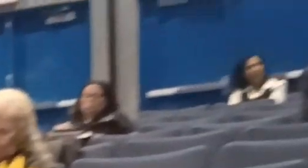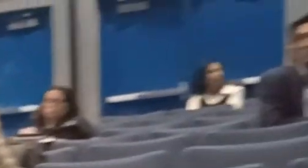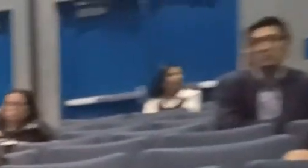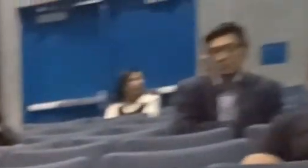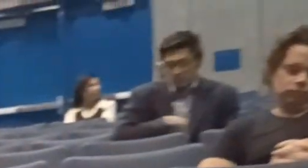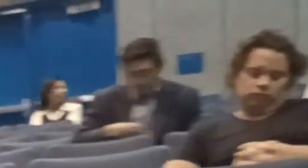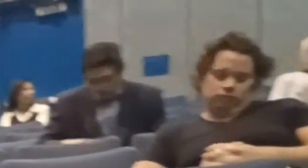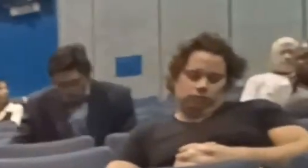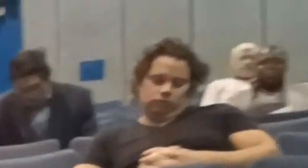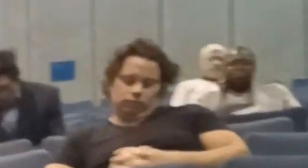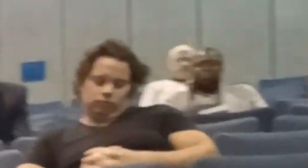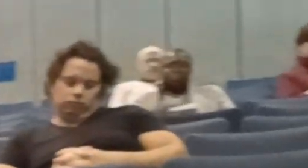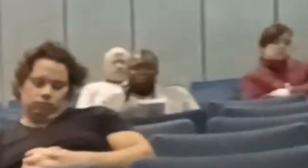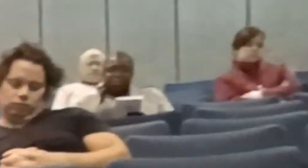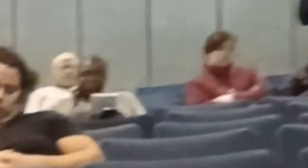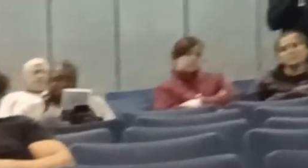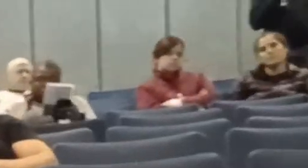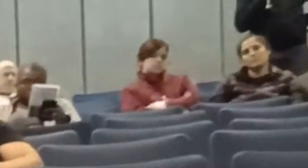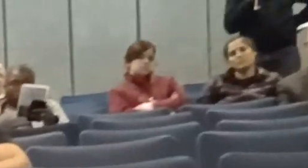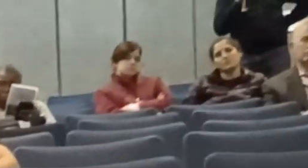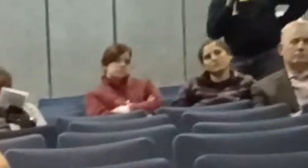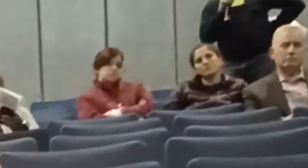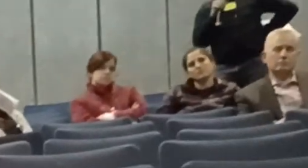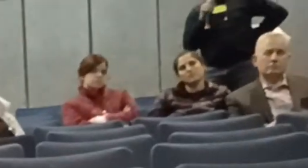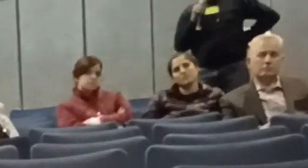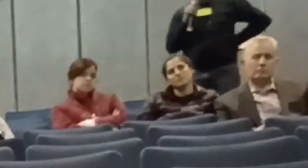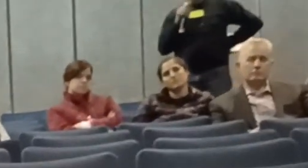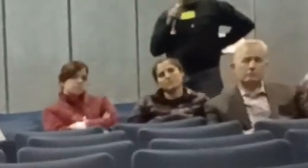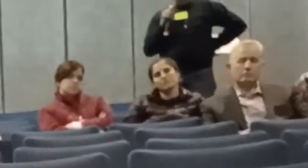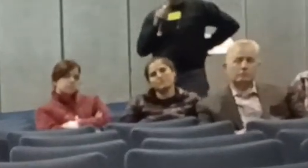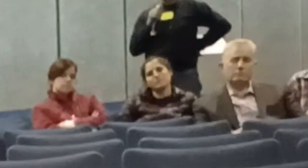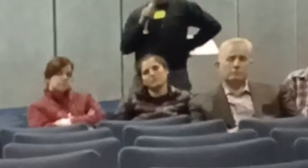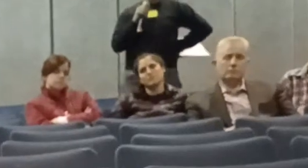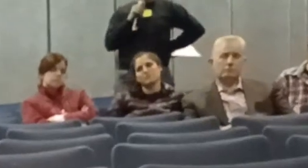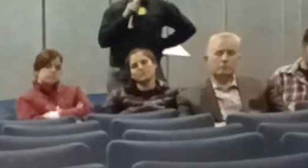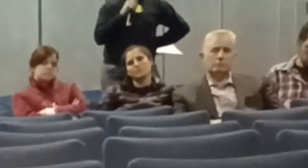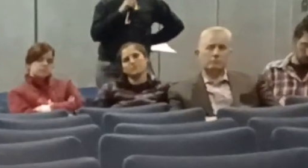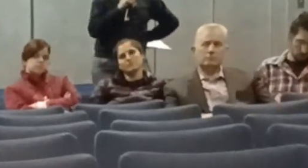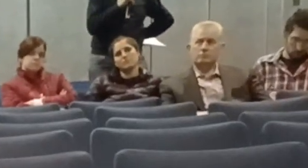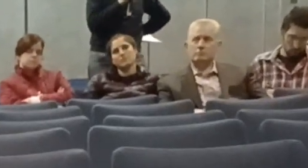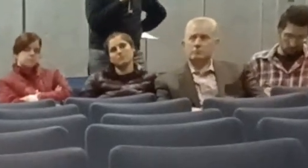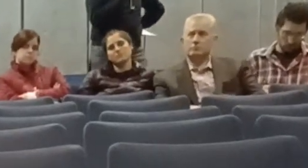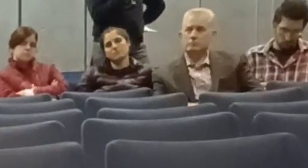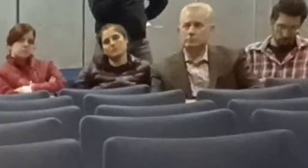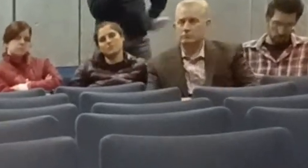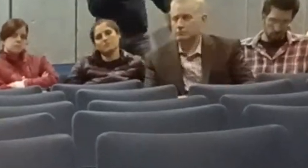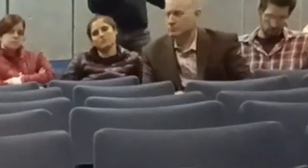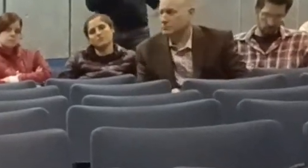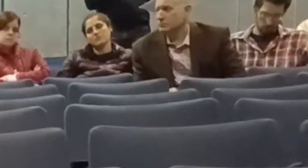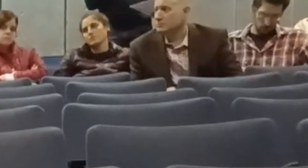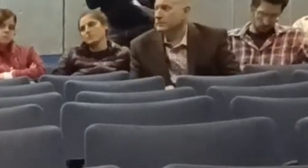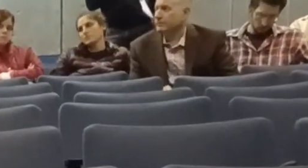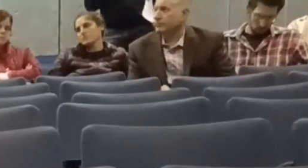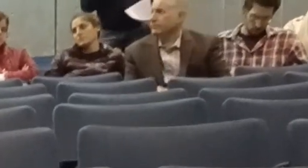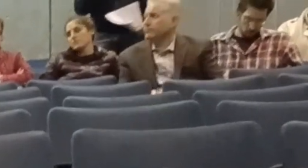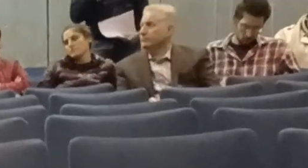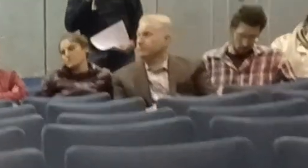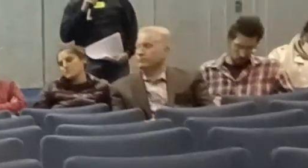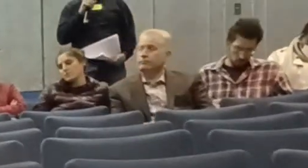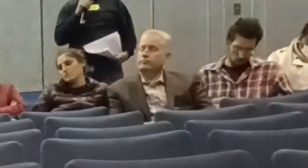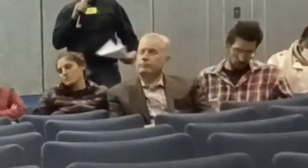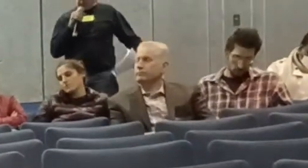And, some of us spend a lot of time watching how they behave on the roads, and there's a lot of impacts to those. And we're looking at adding